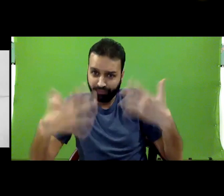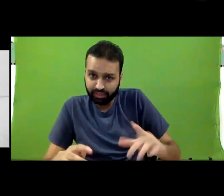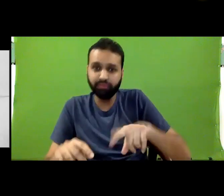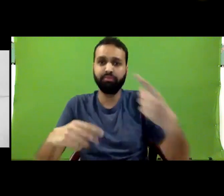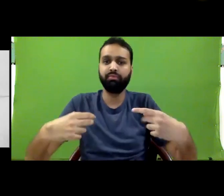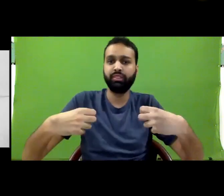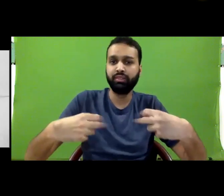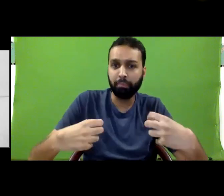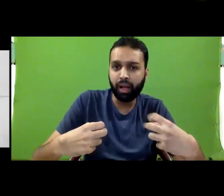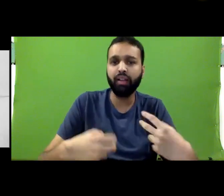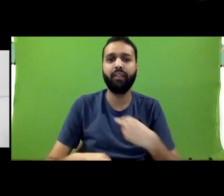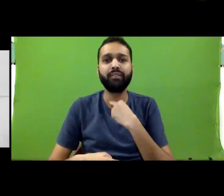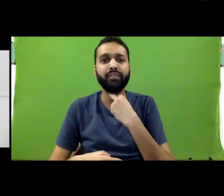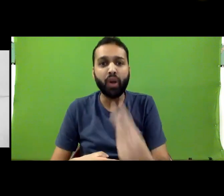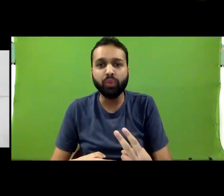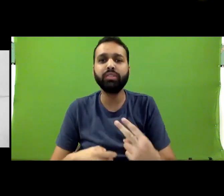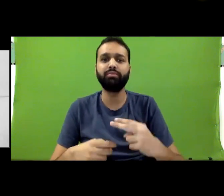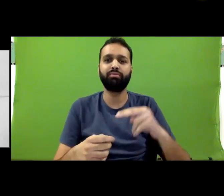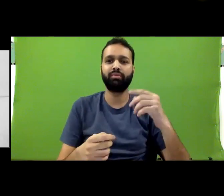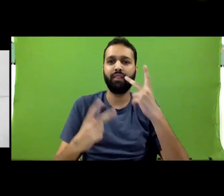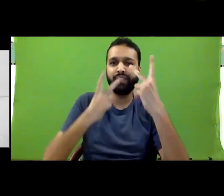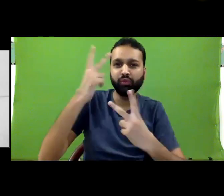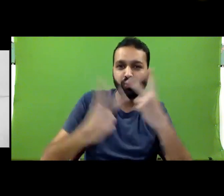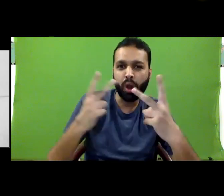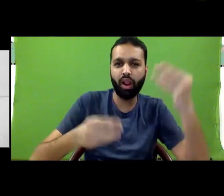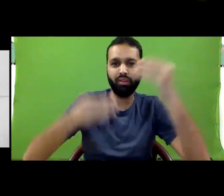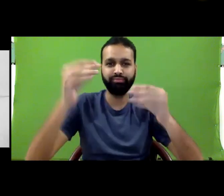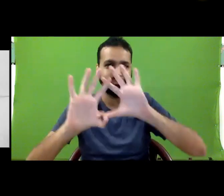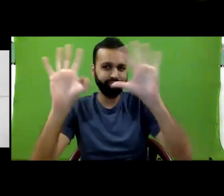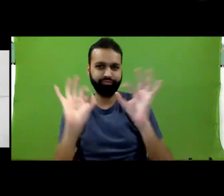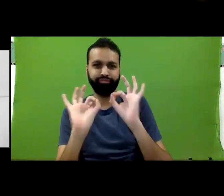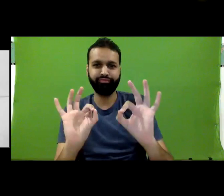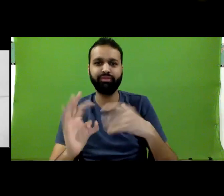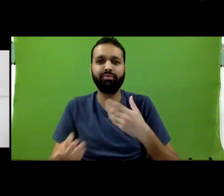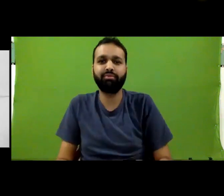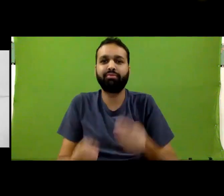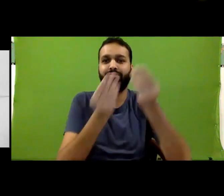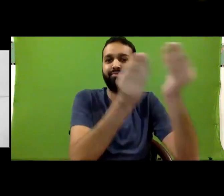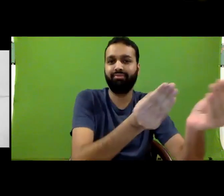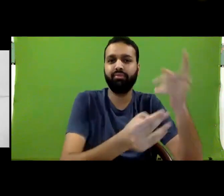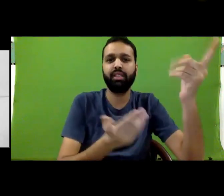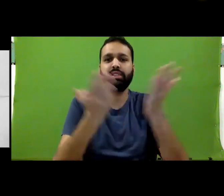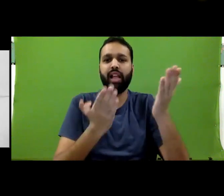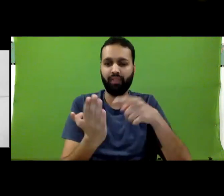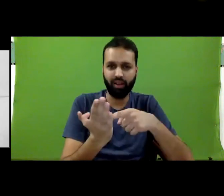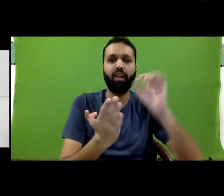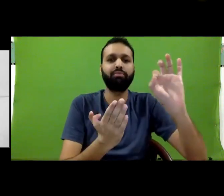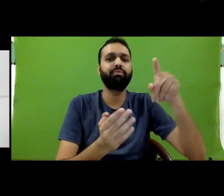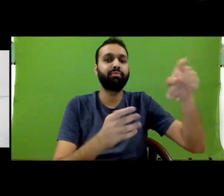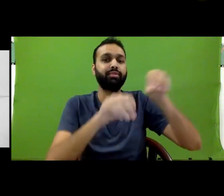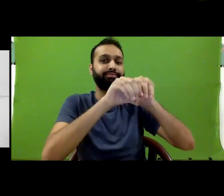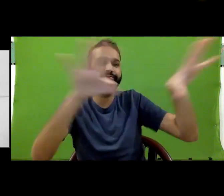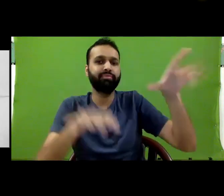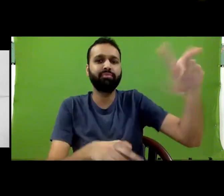in ISL, we do that as well. We add subtitles, we add voicing, visuals, everything. So we provide that client